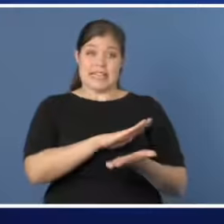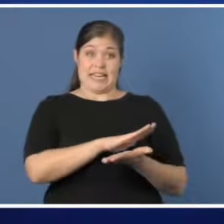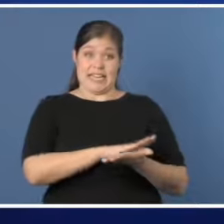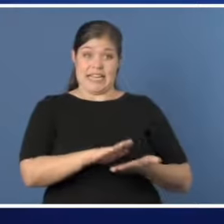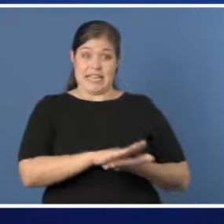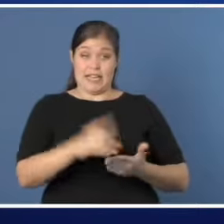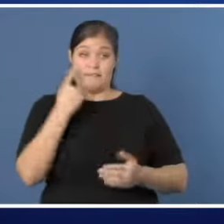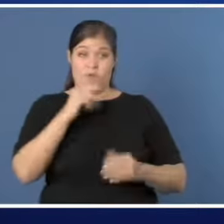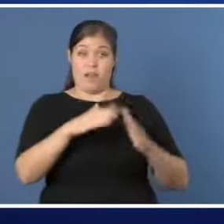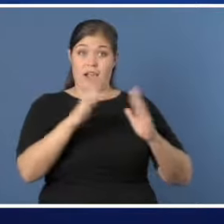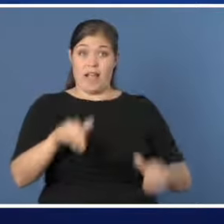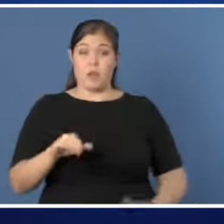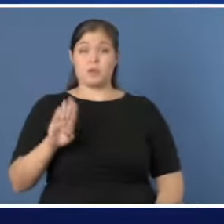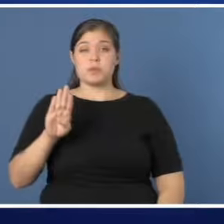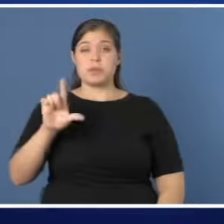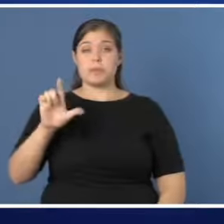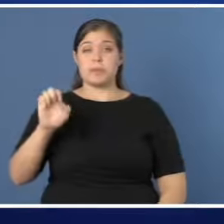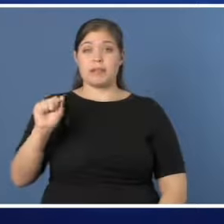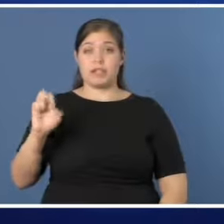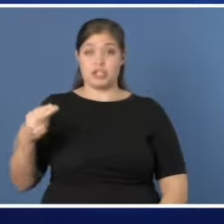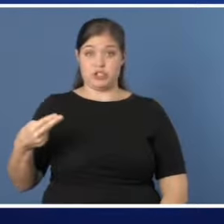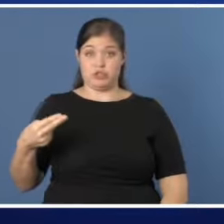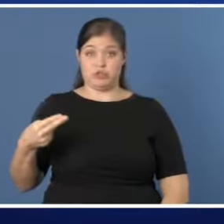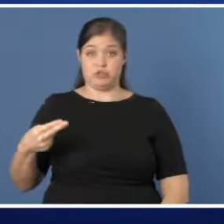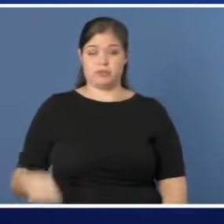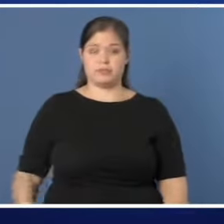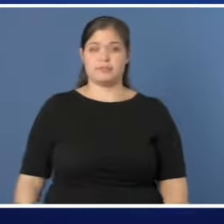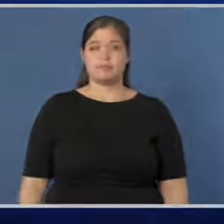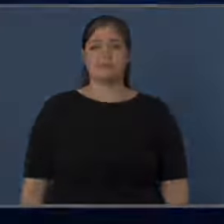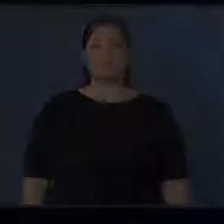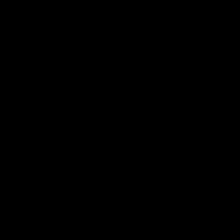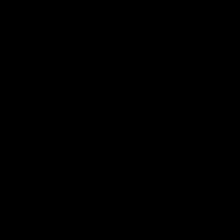disinfectant and household chlorine.